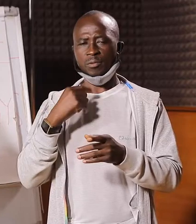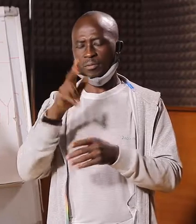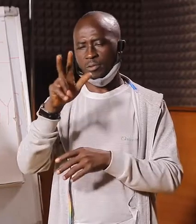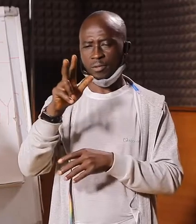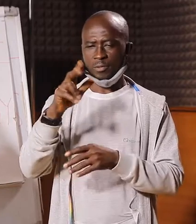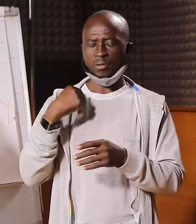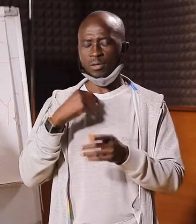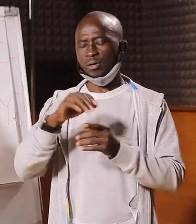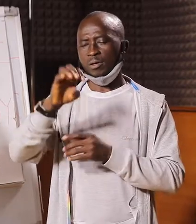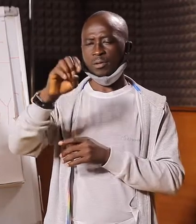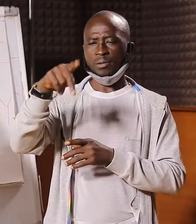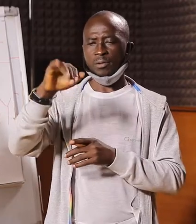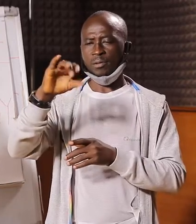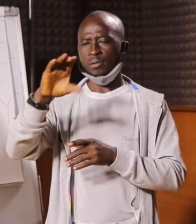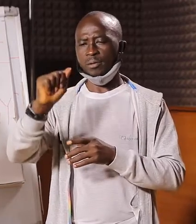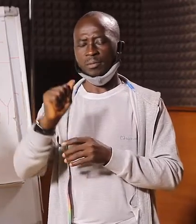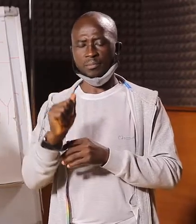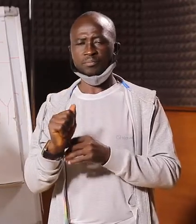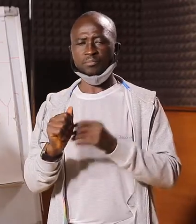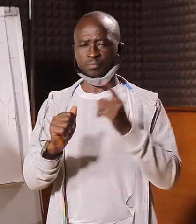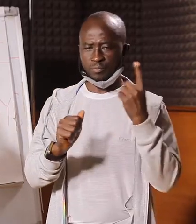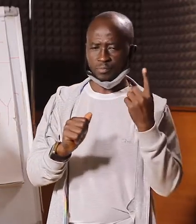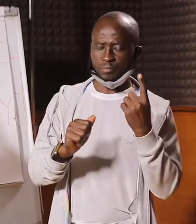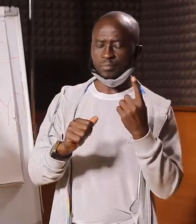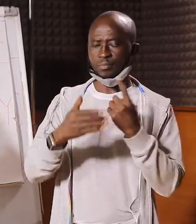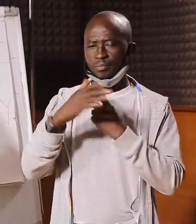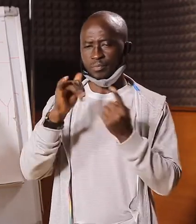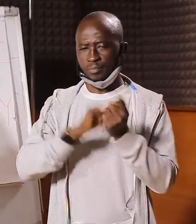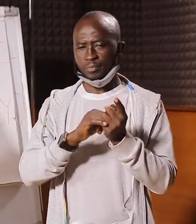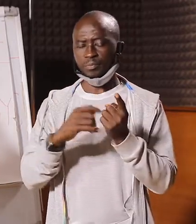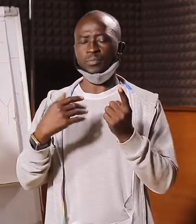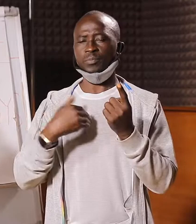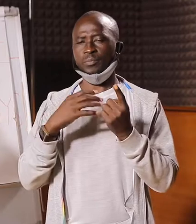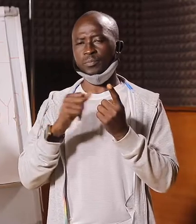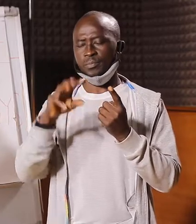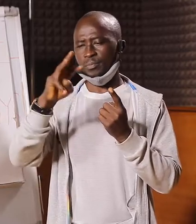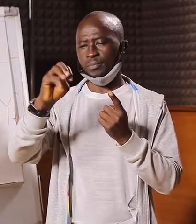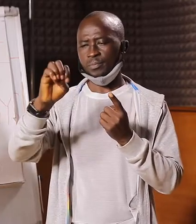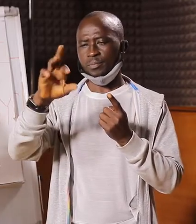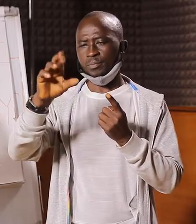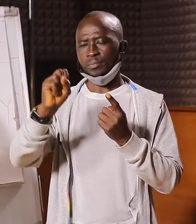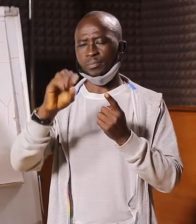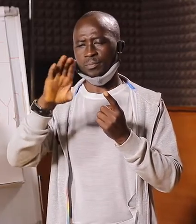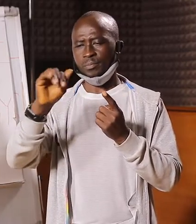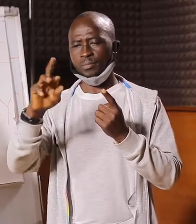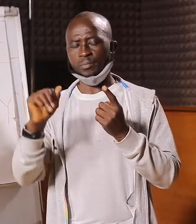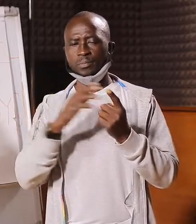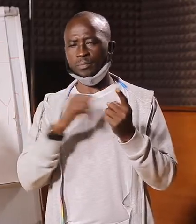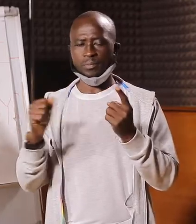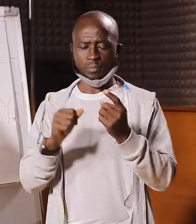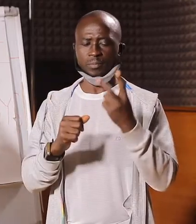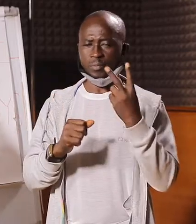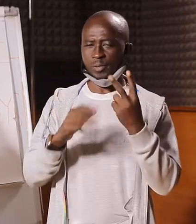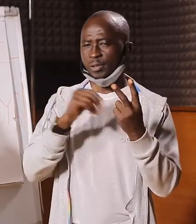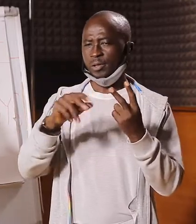the epicarp, that's the outer layer. There is another layer after the epicarp, which is called the mesocarp. Then there is the endocarp.